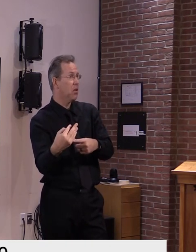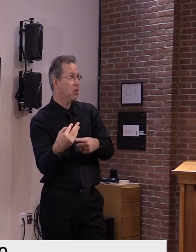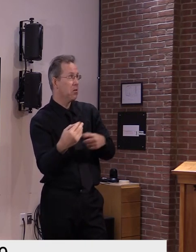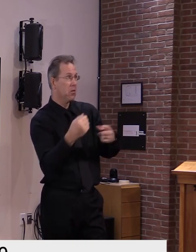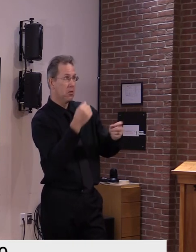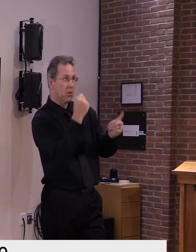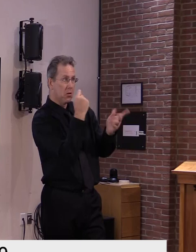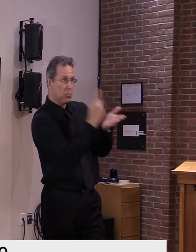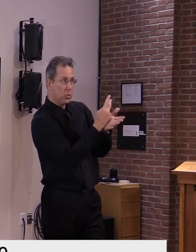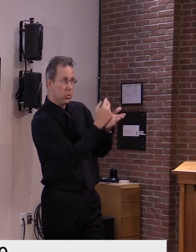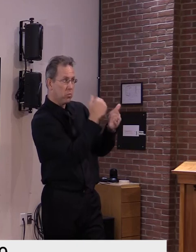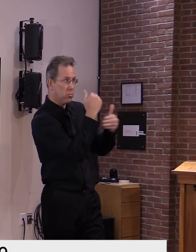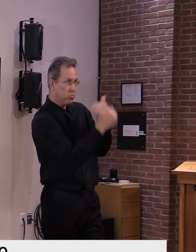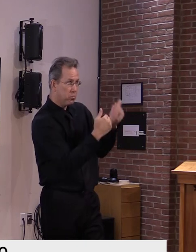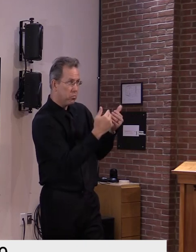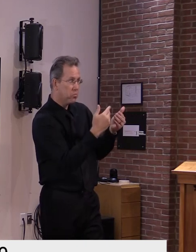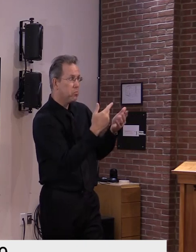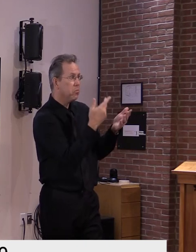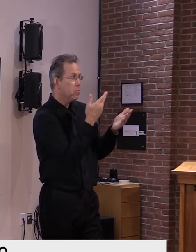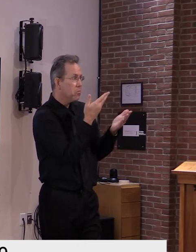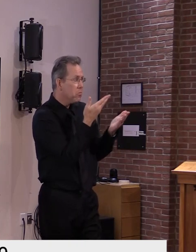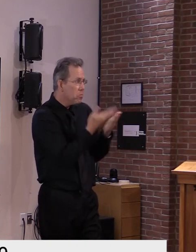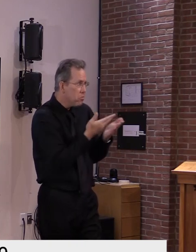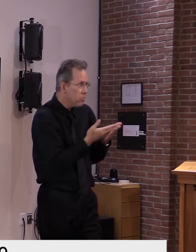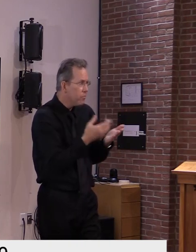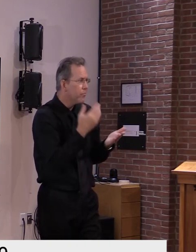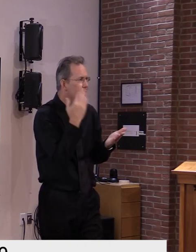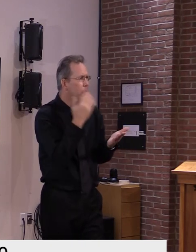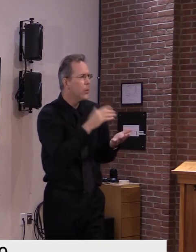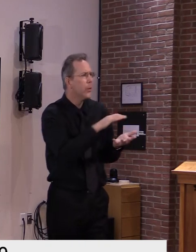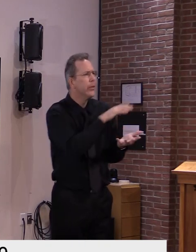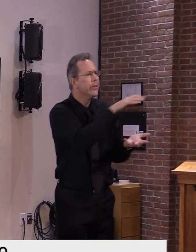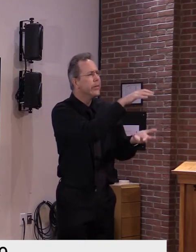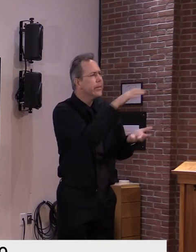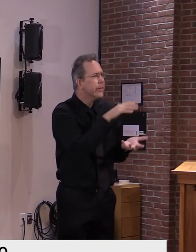data and understand the review process this went through.